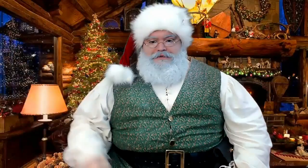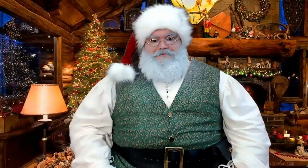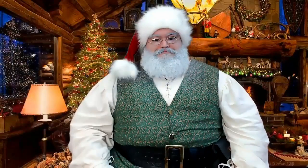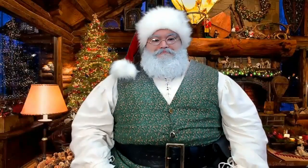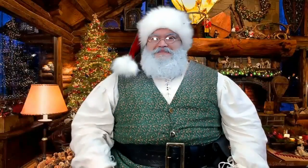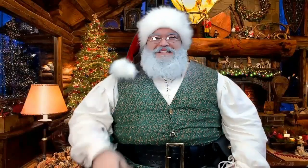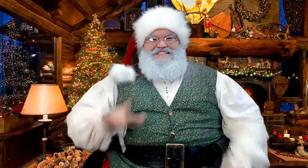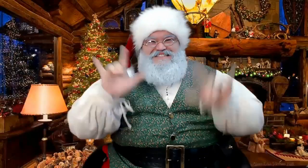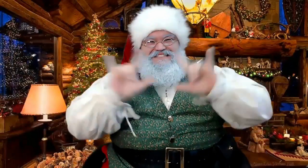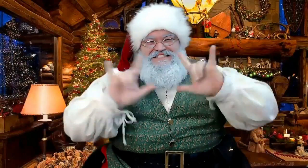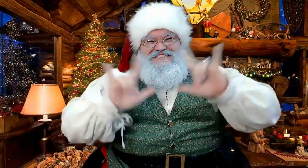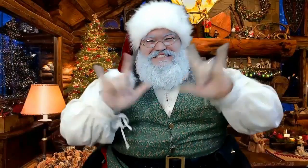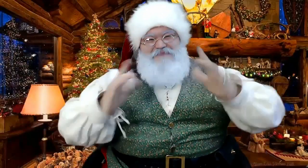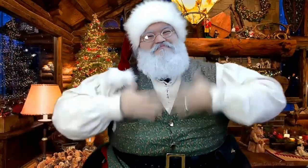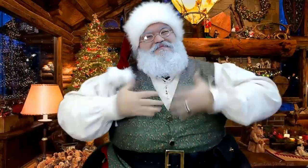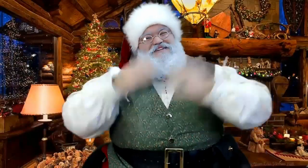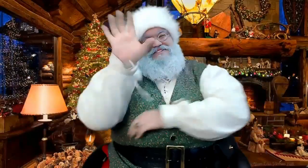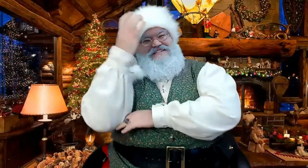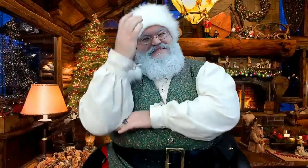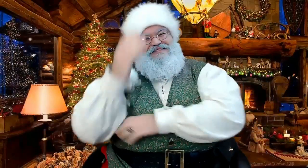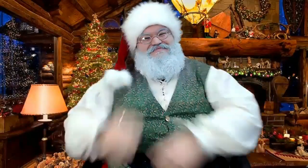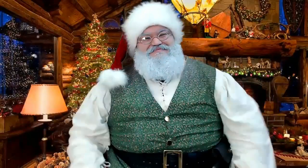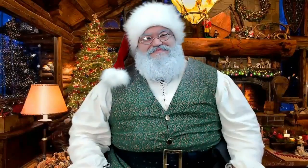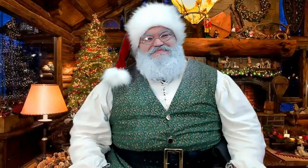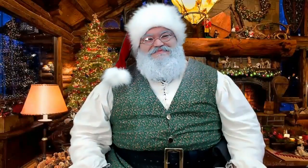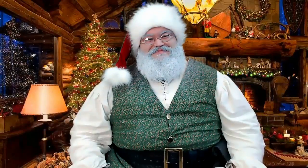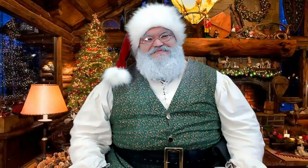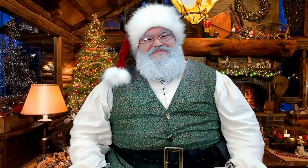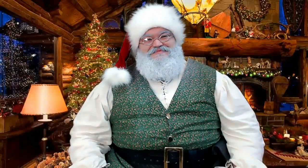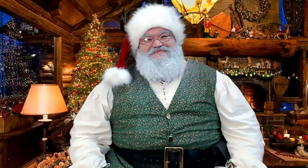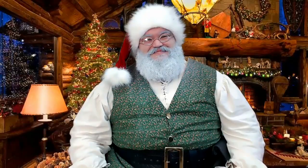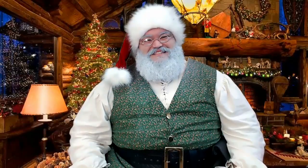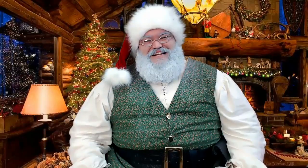I love all of you. Merry Christmas.